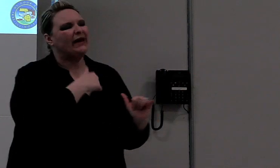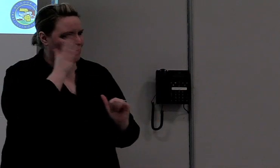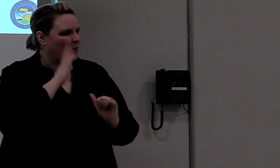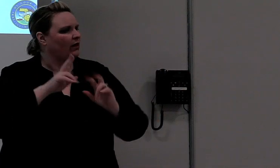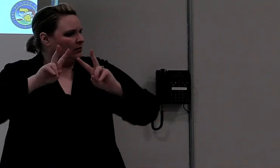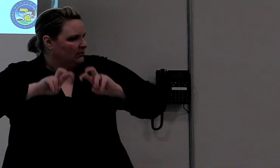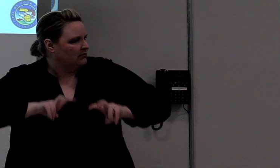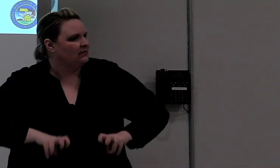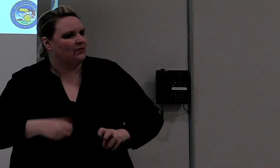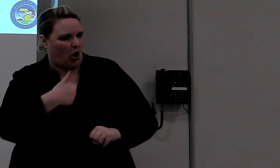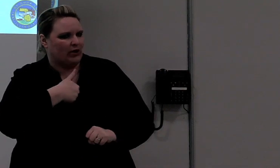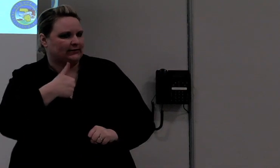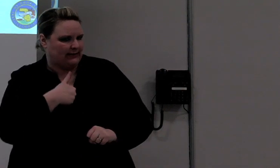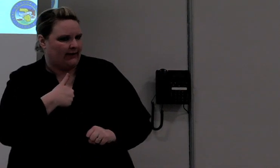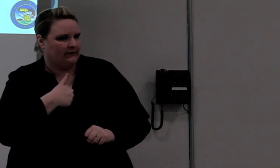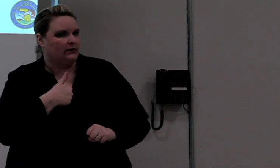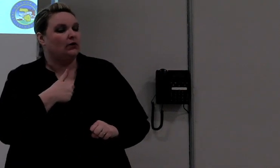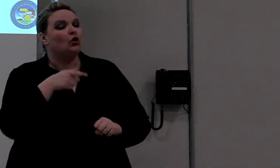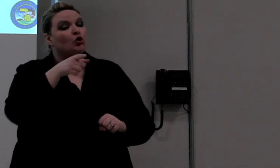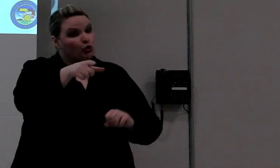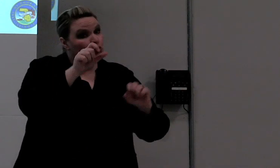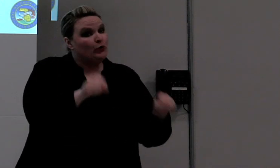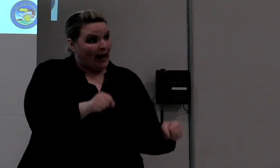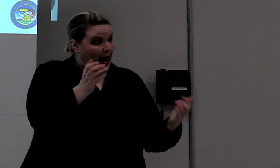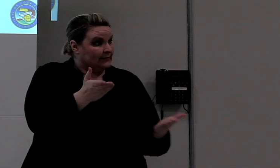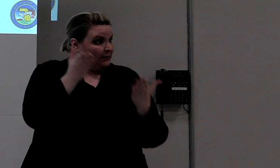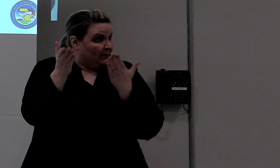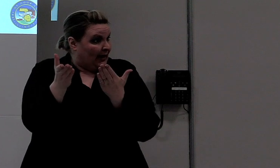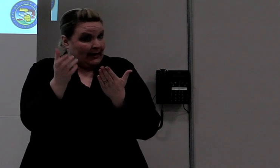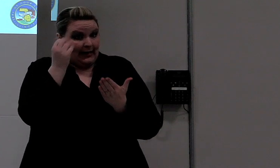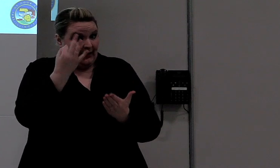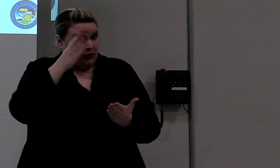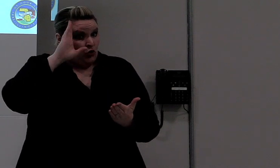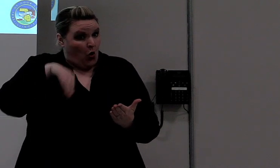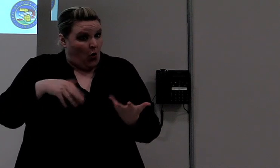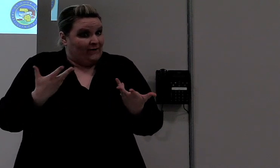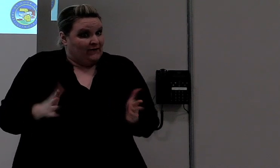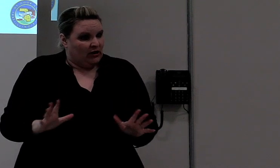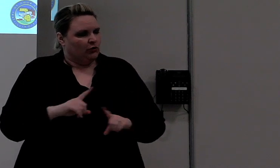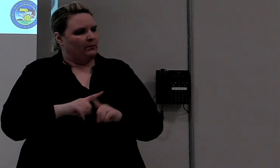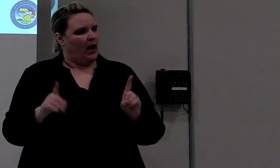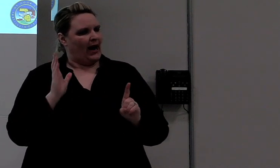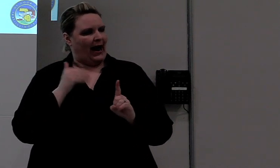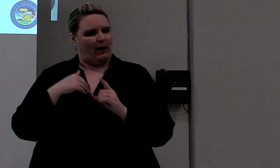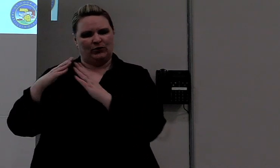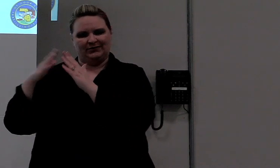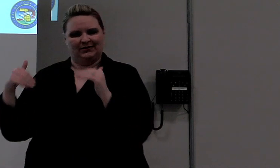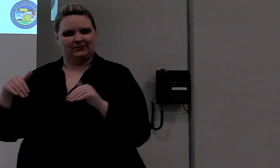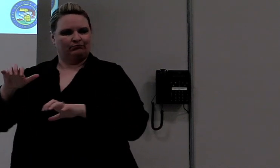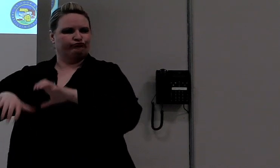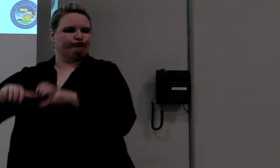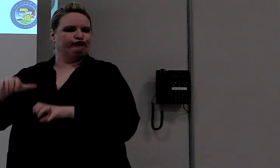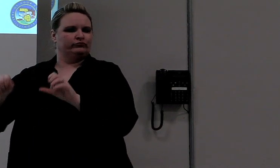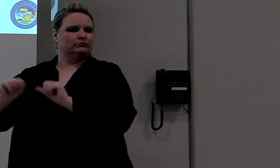would have an opportunity to submit comparables if you wanted, but we have the program to do it. So